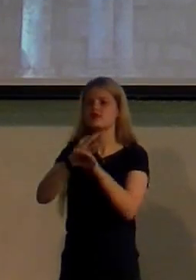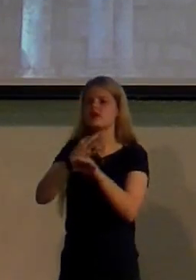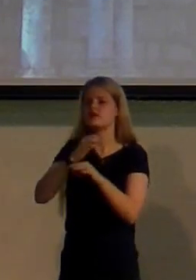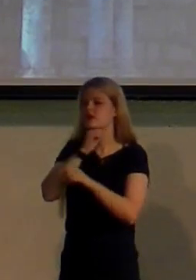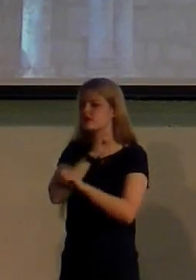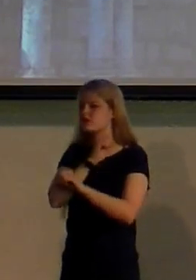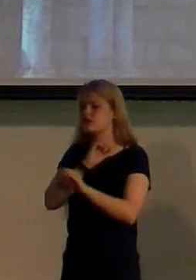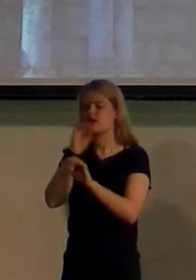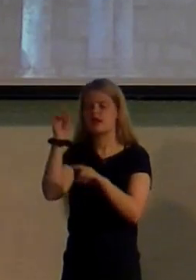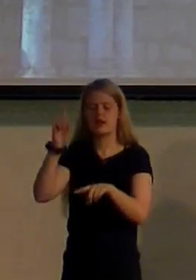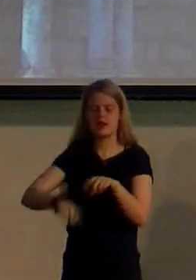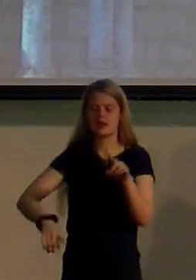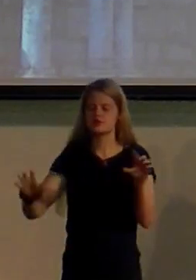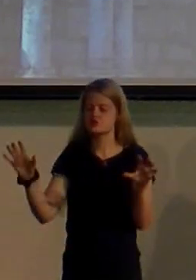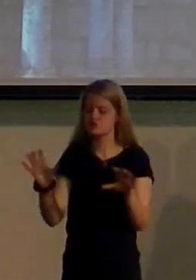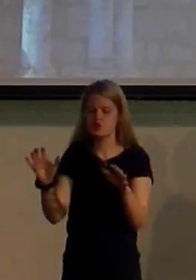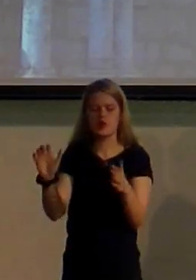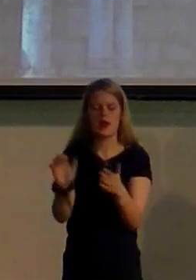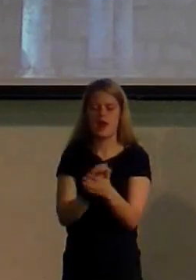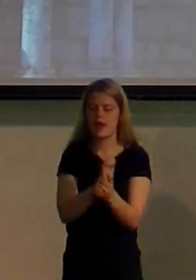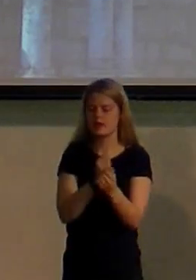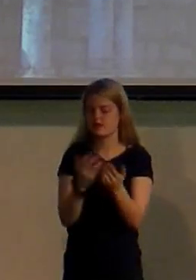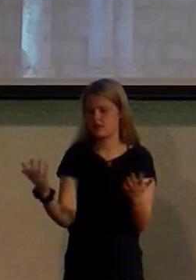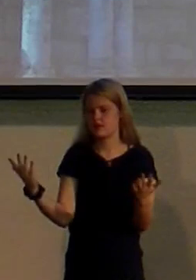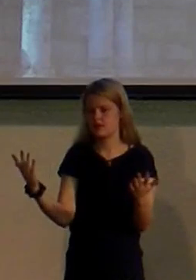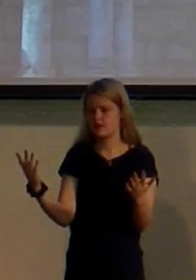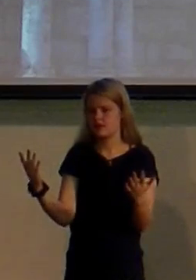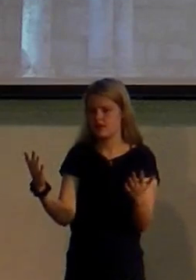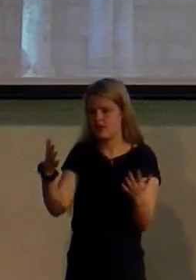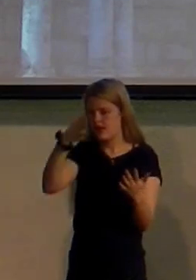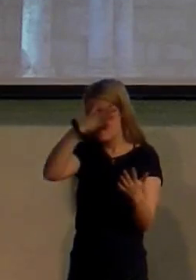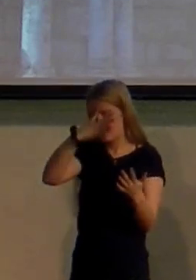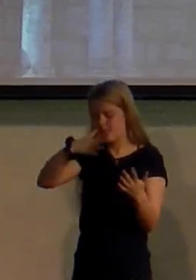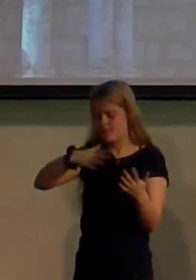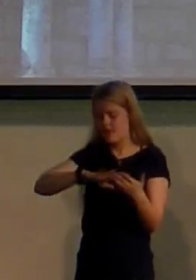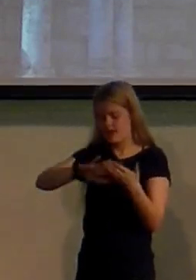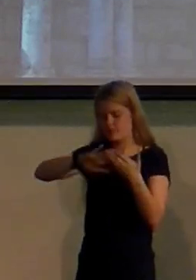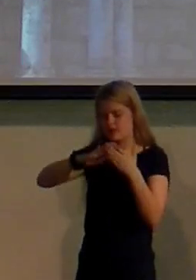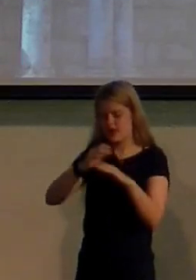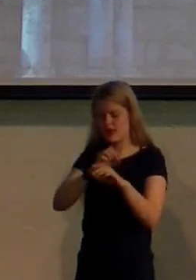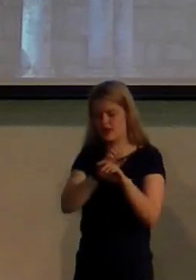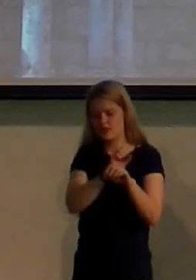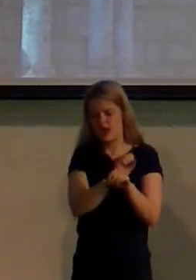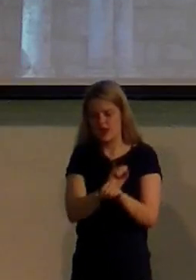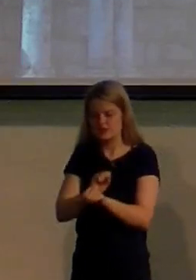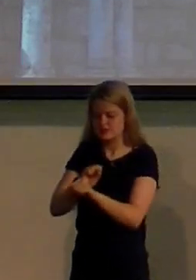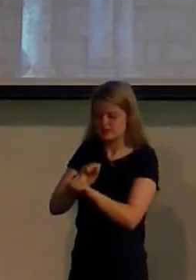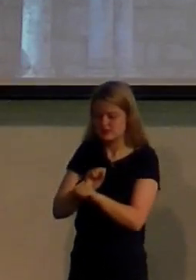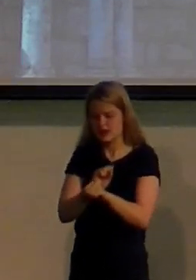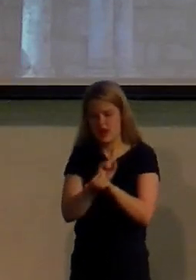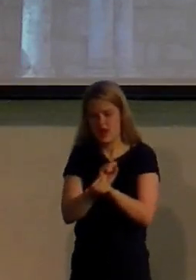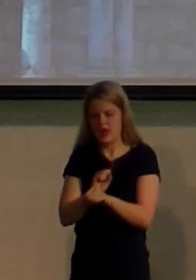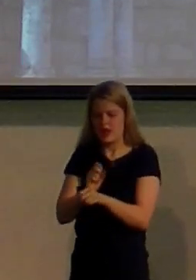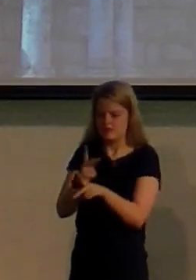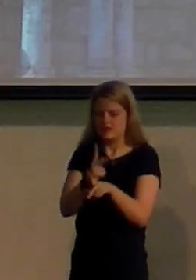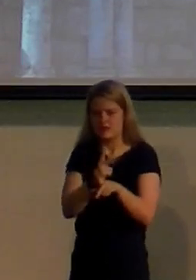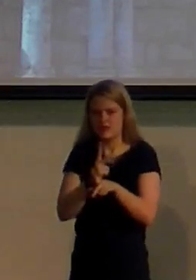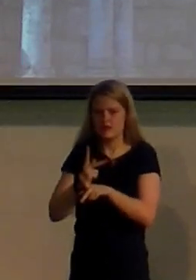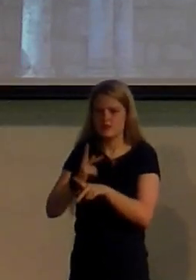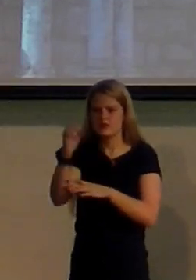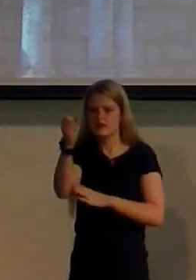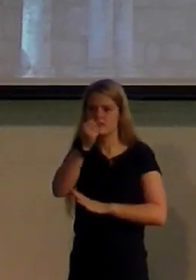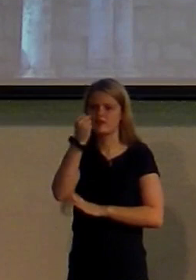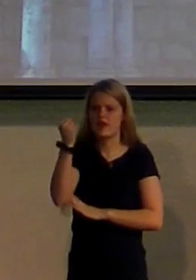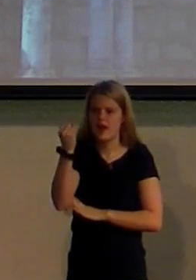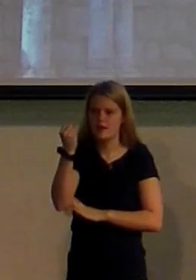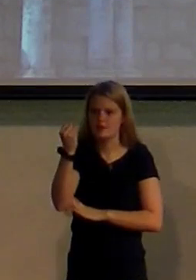much of anything. Man became a slave to keeping the Sabbath then